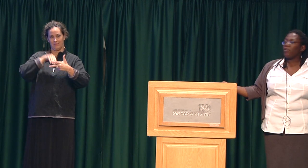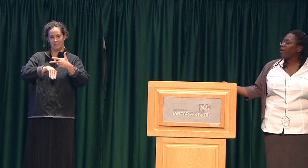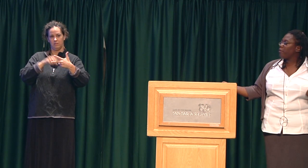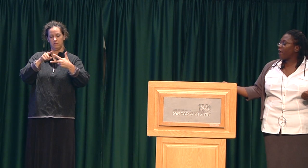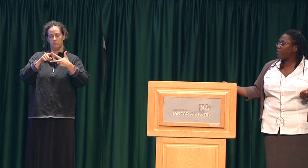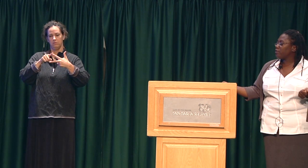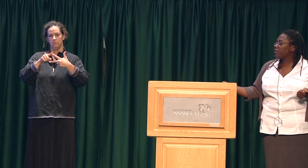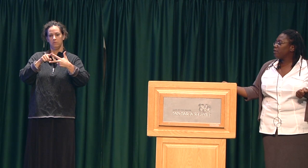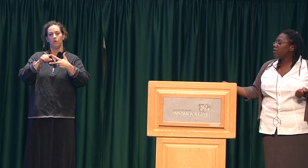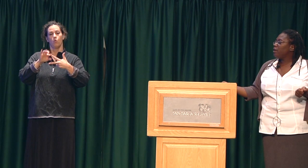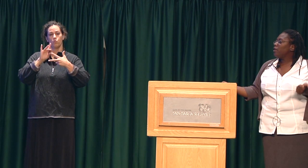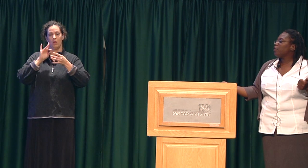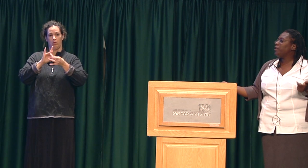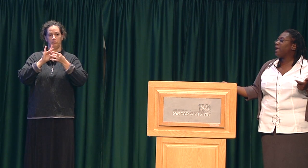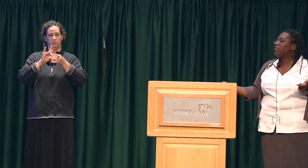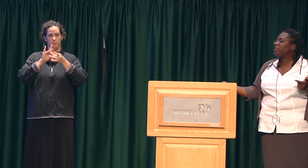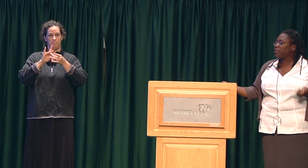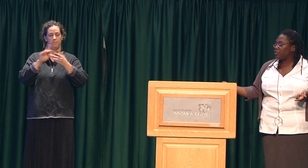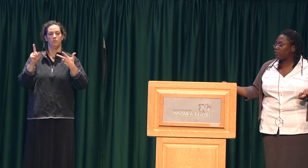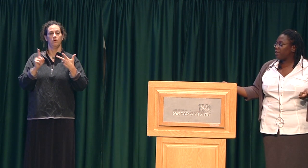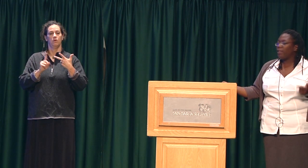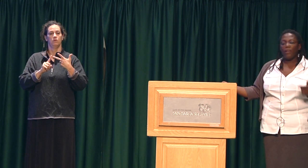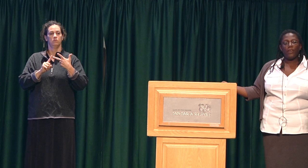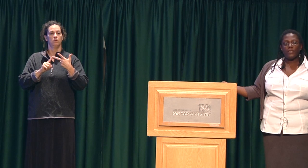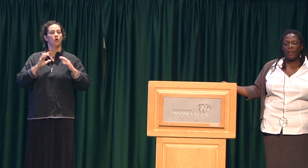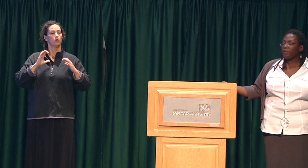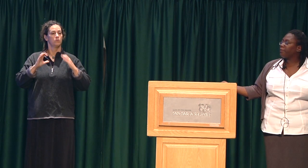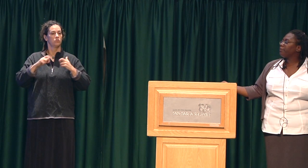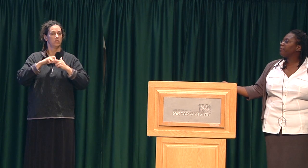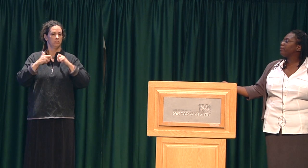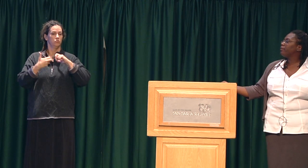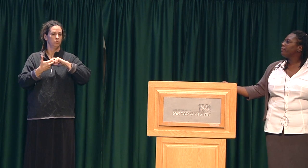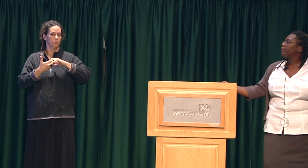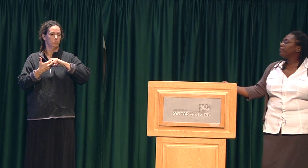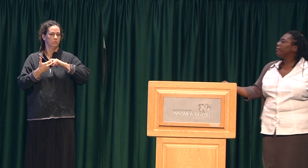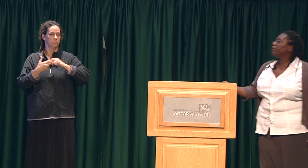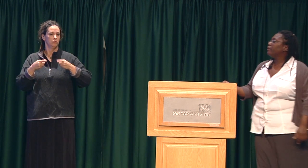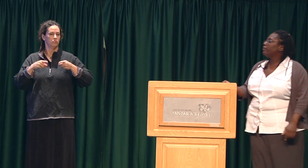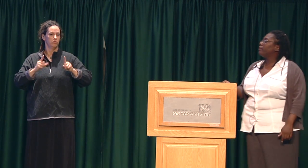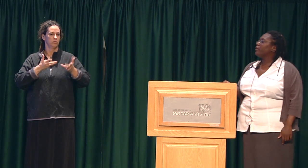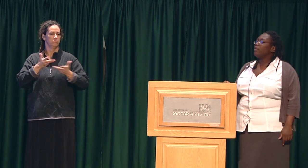relationship with healthcare providers, communication issues in the healthcare setting.